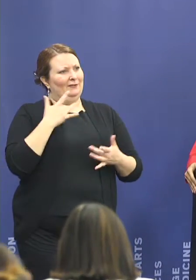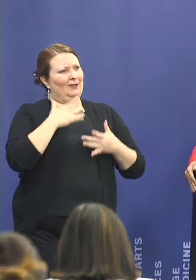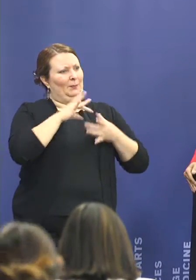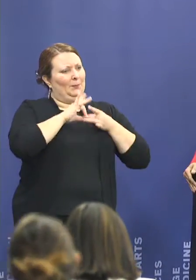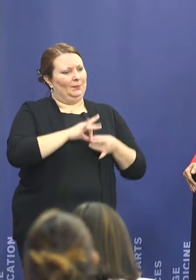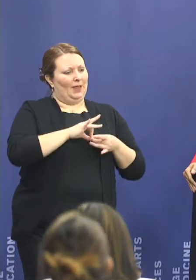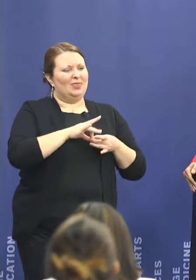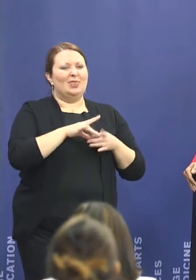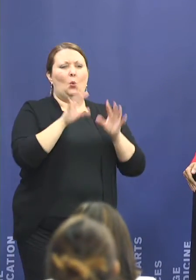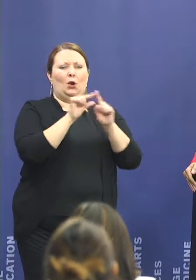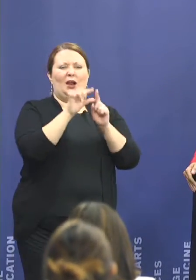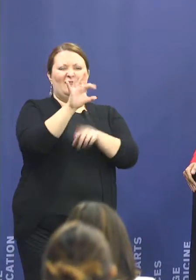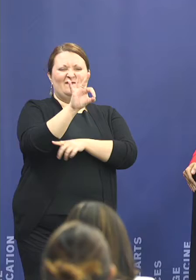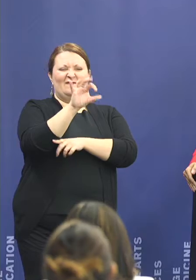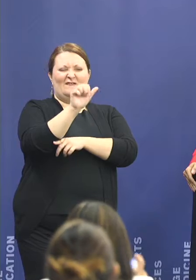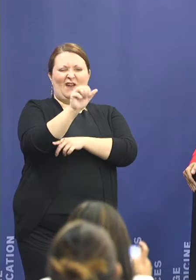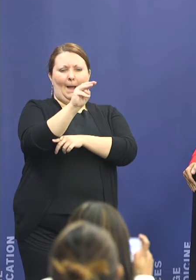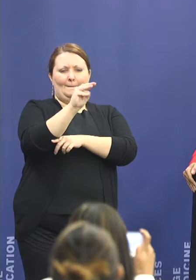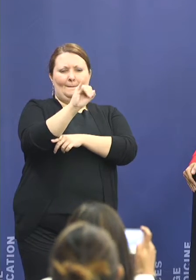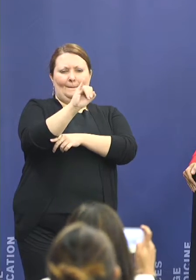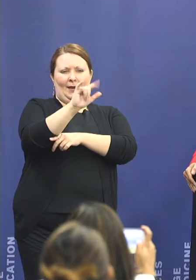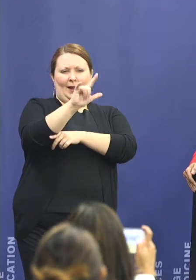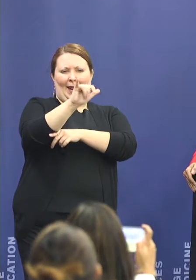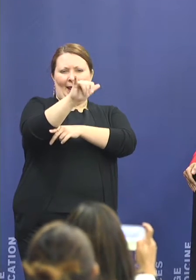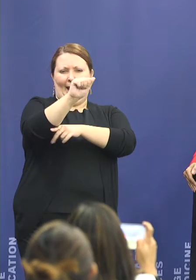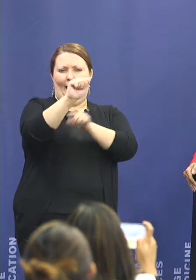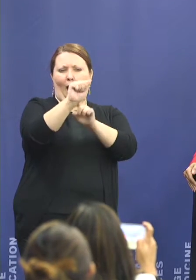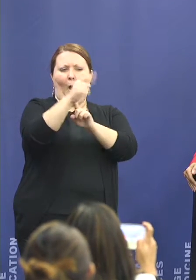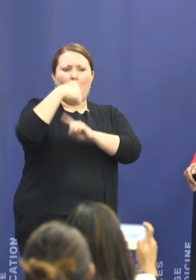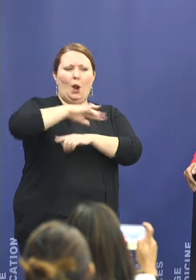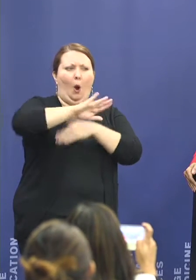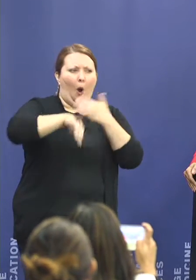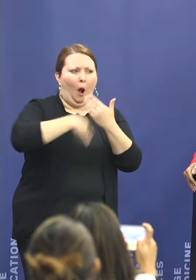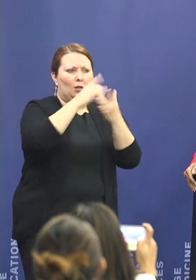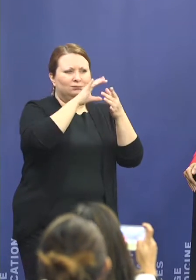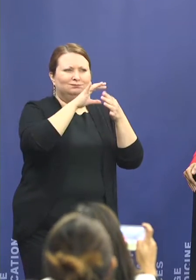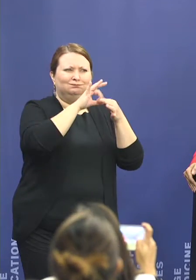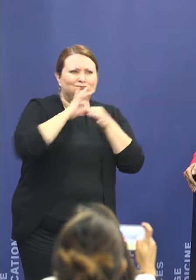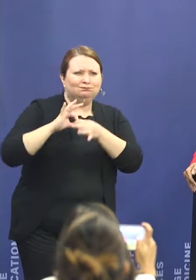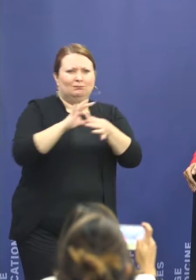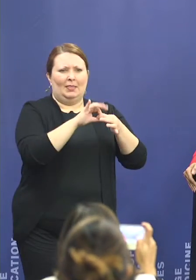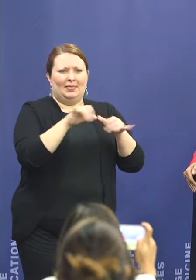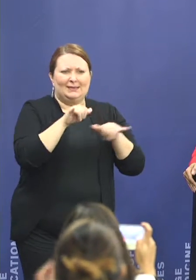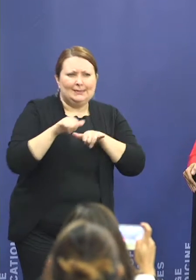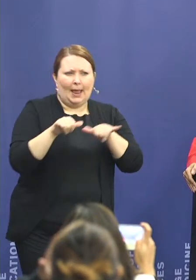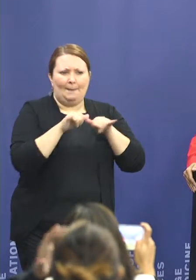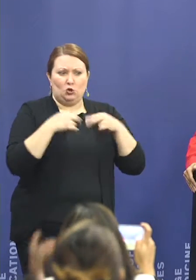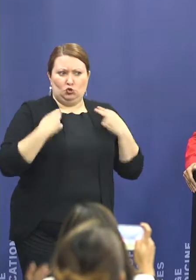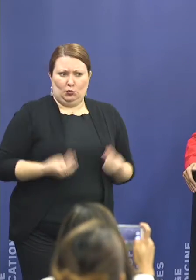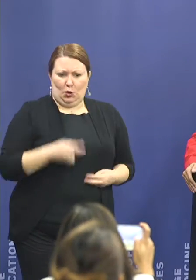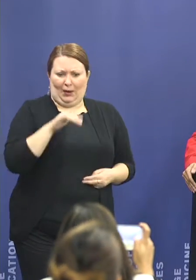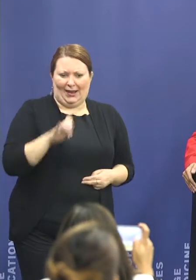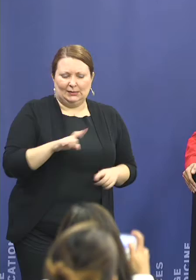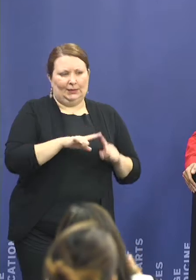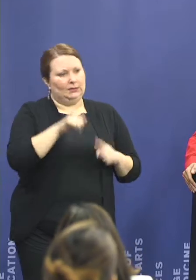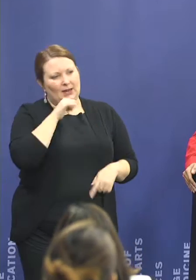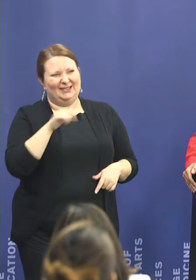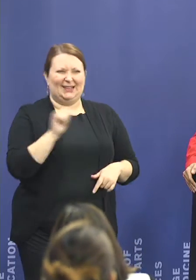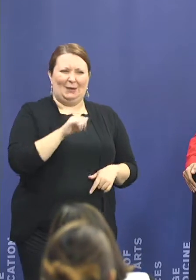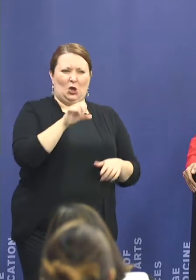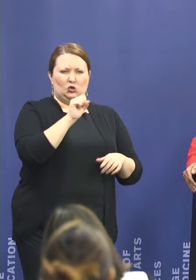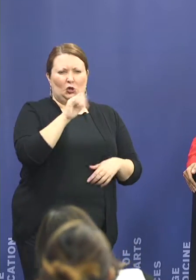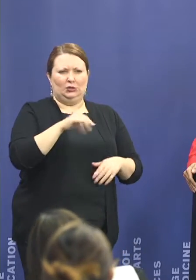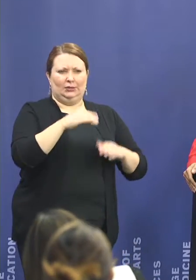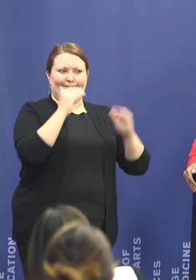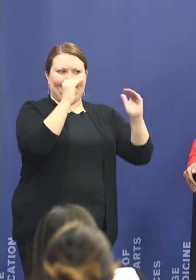use that word familia purposefully because we all are members of the same race, the same human race, but that doesn't mean we have the same social